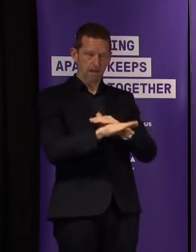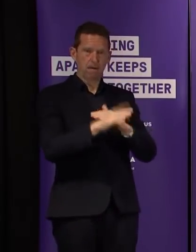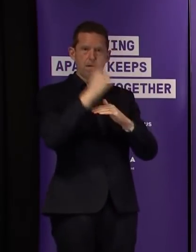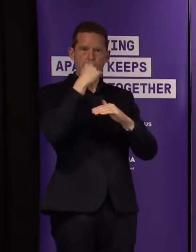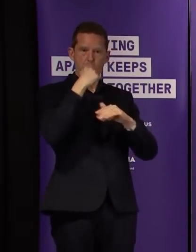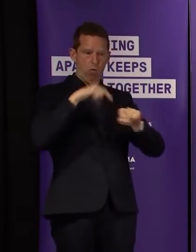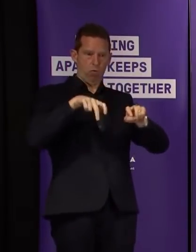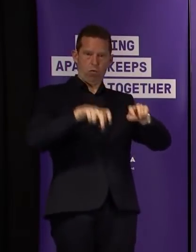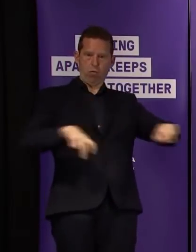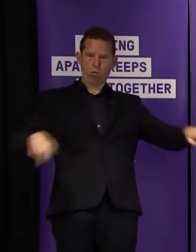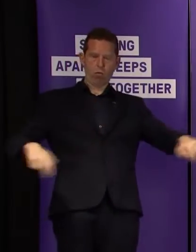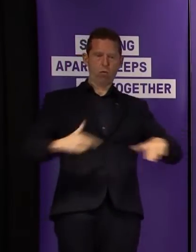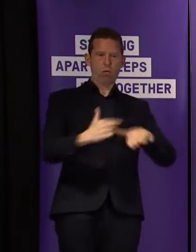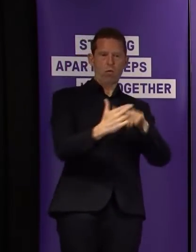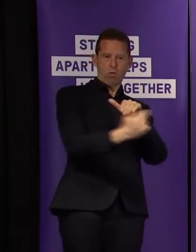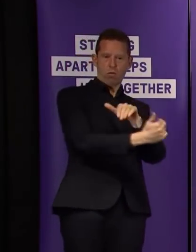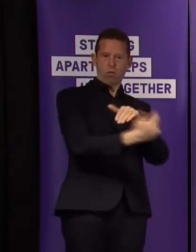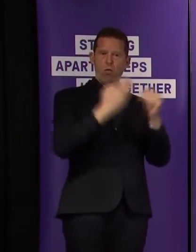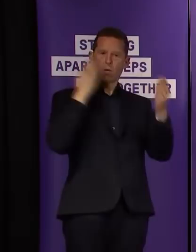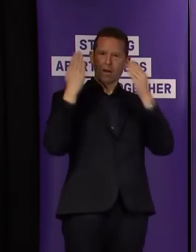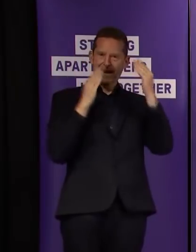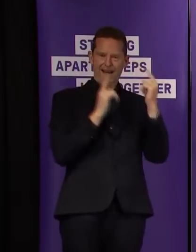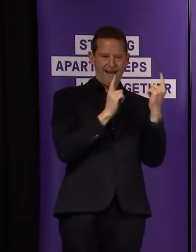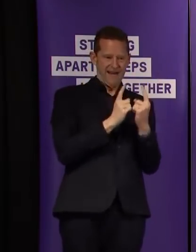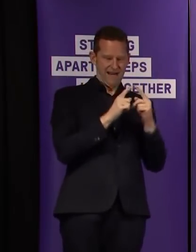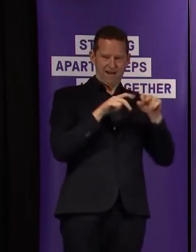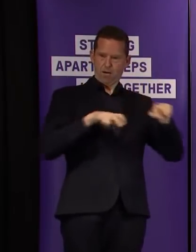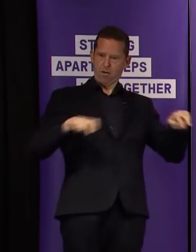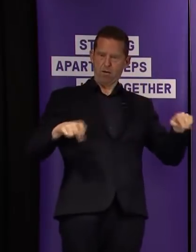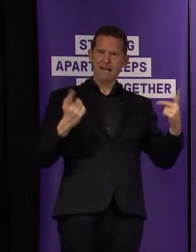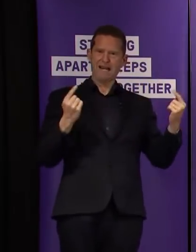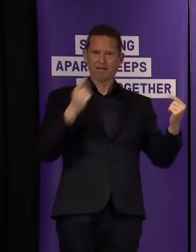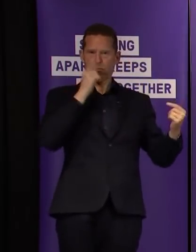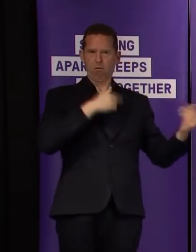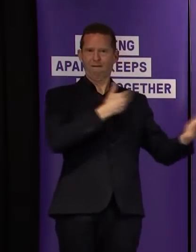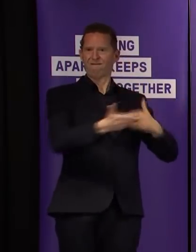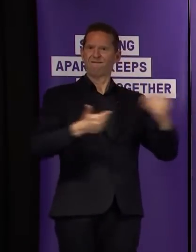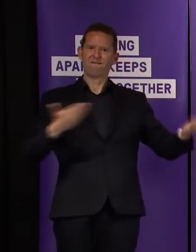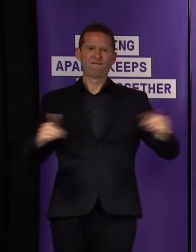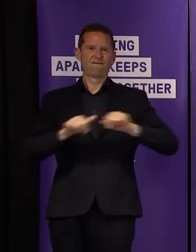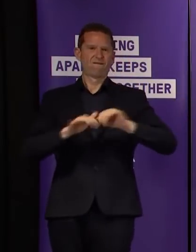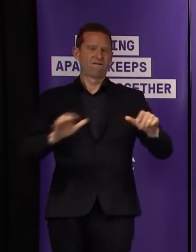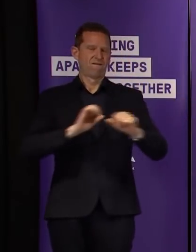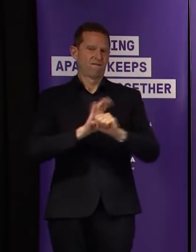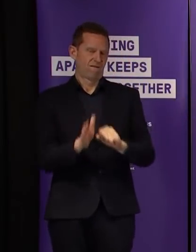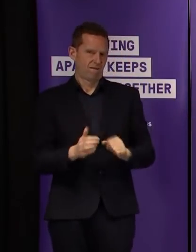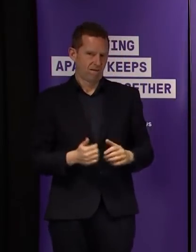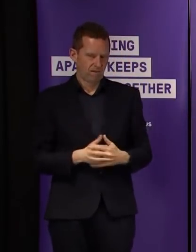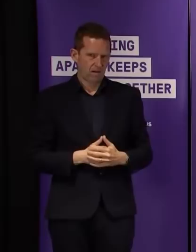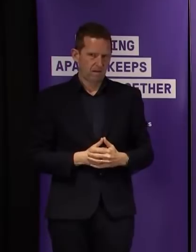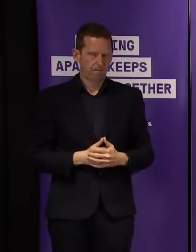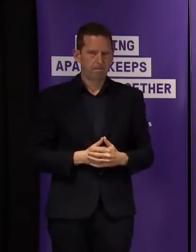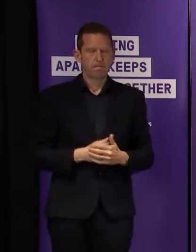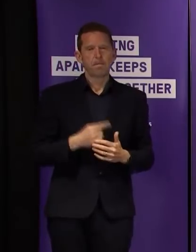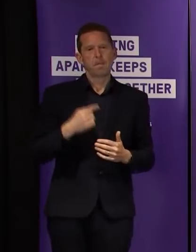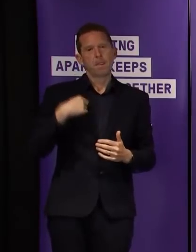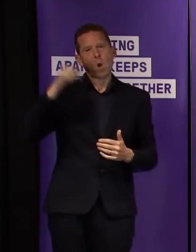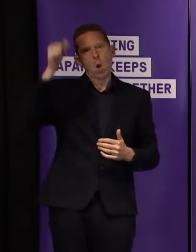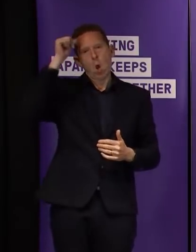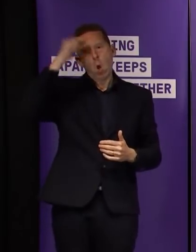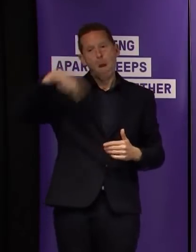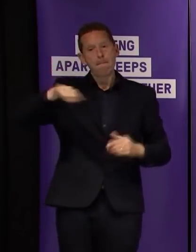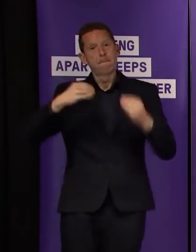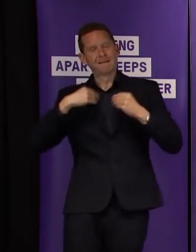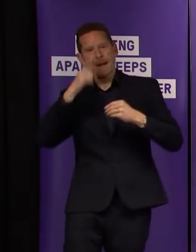proximity, and that's a recipe for transmission. And I know that people can do a number of things to